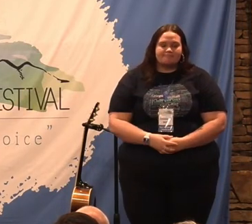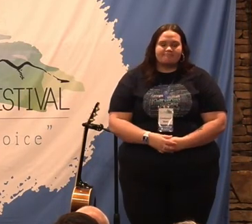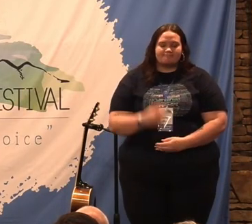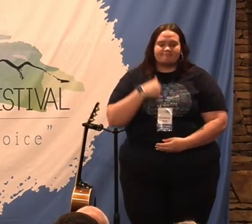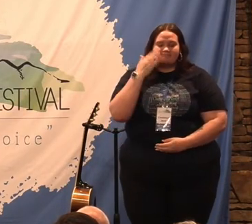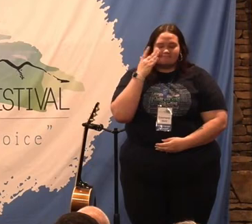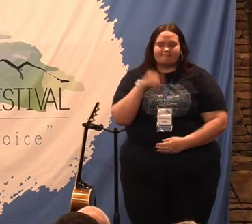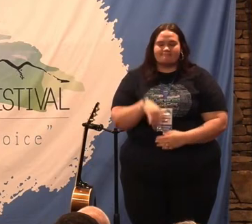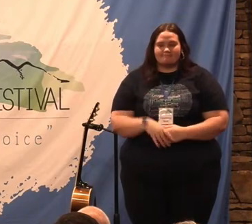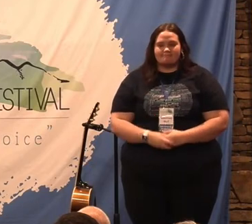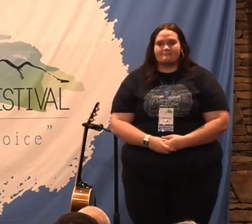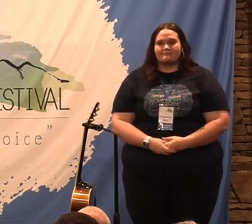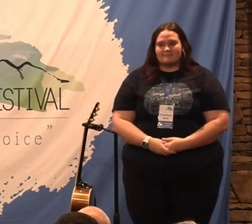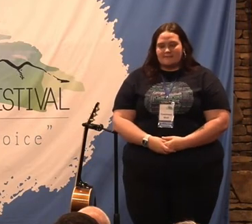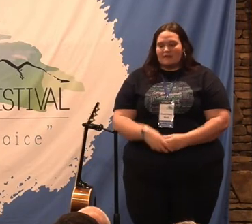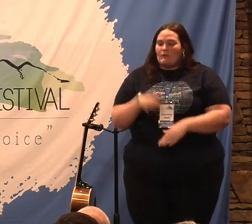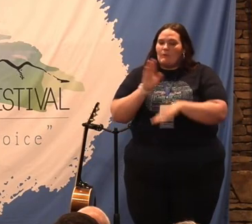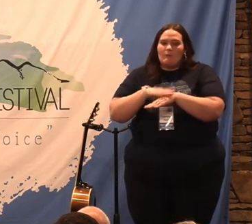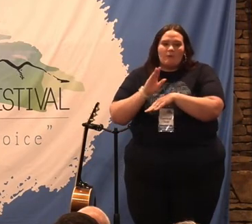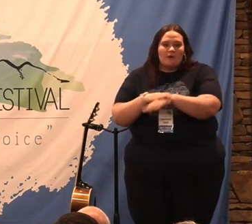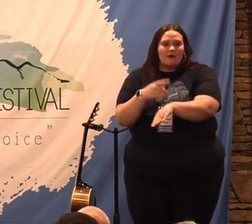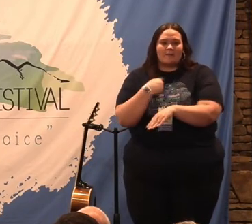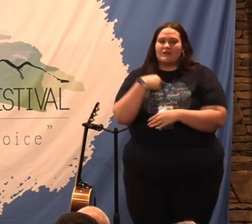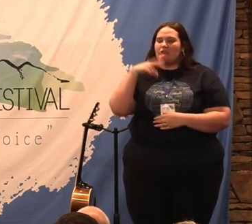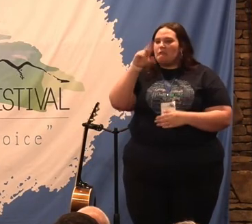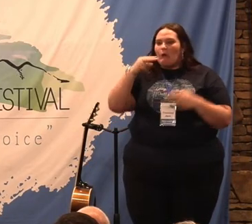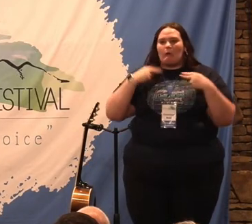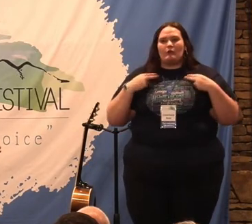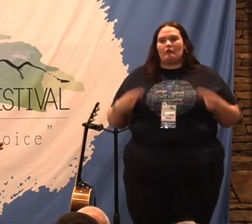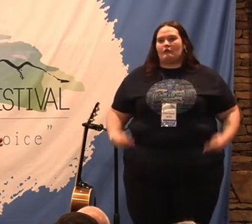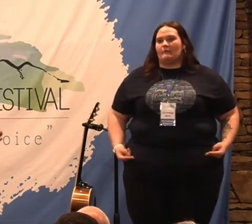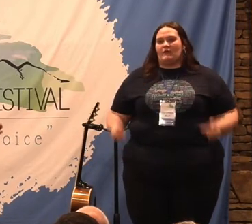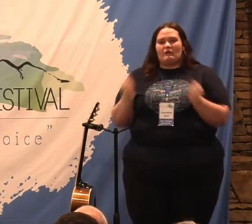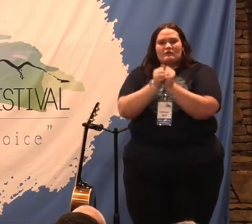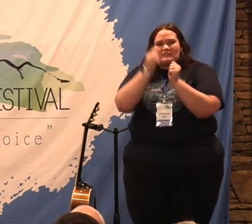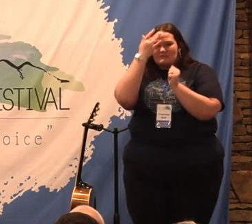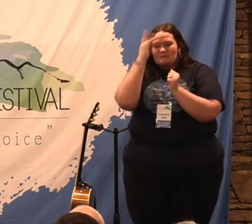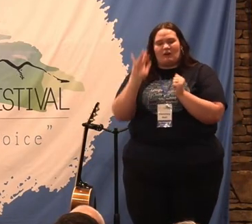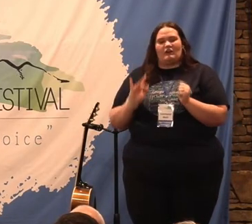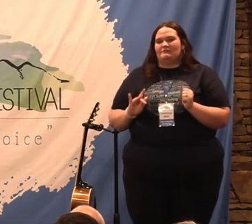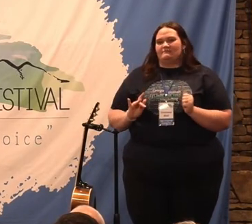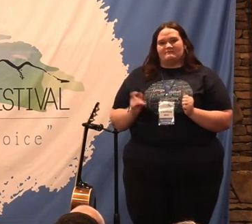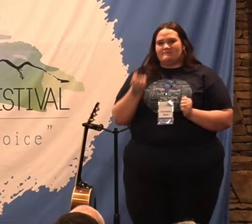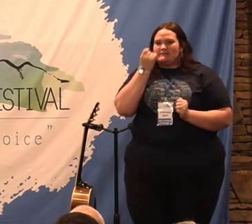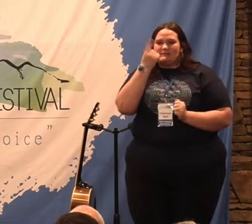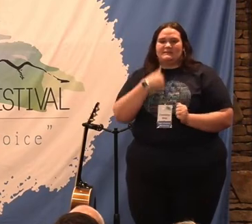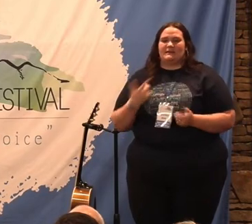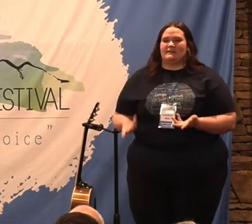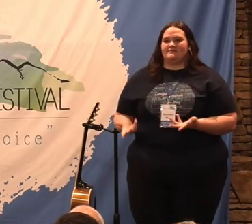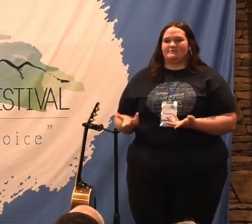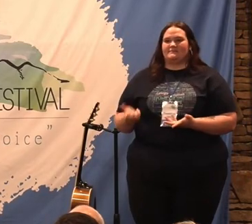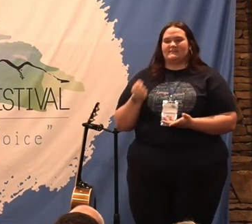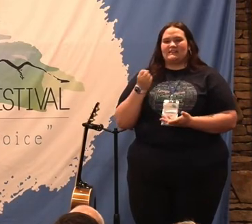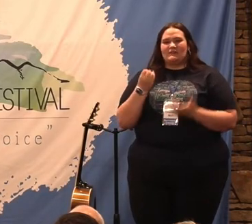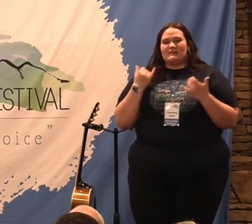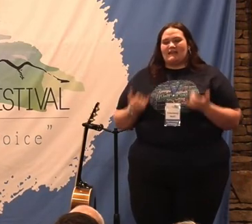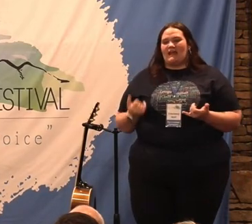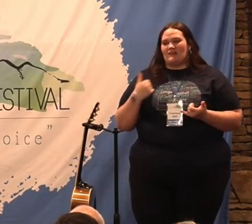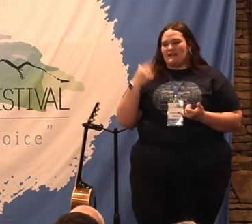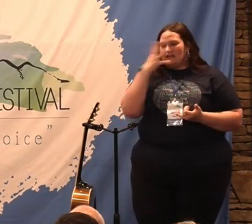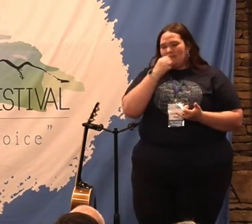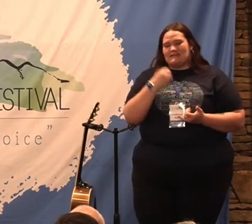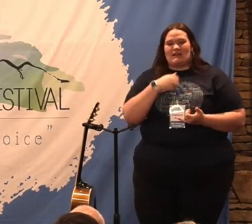me. They said no human with any intelligence would give me any credence at all. So it looks like now I'll never get to